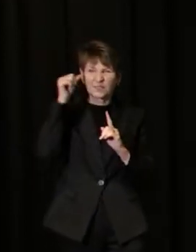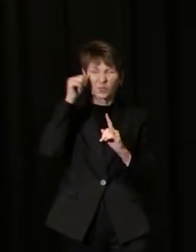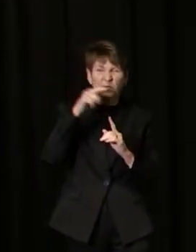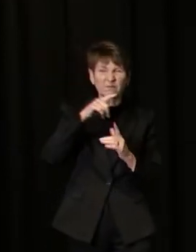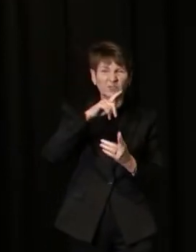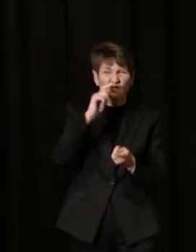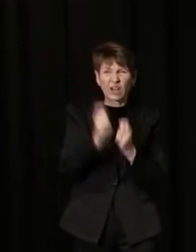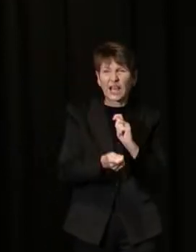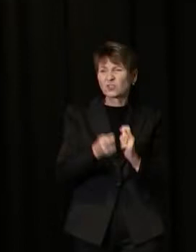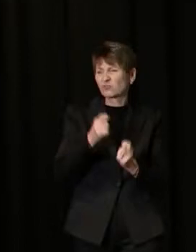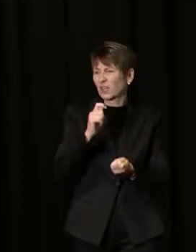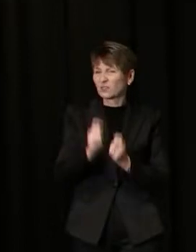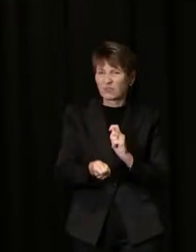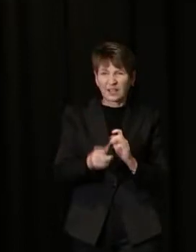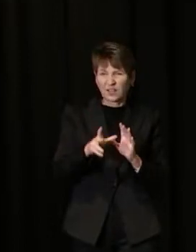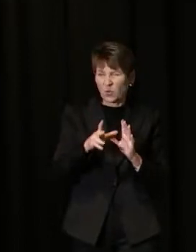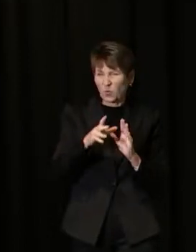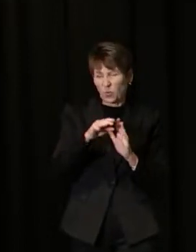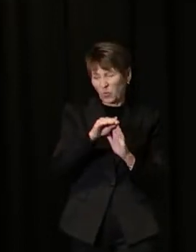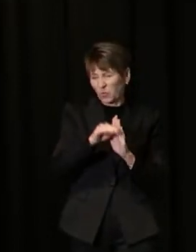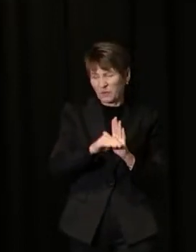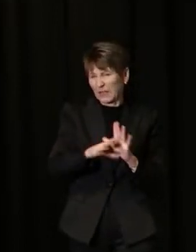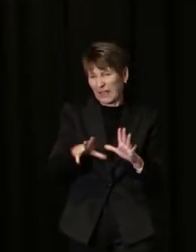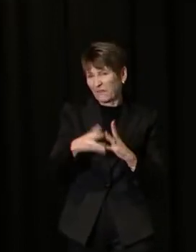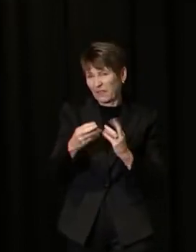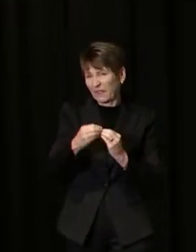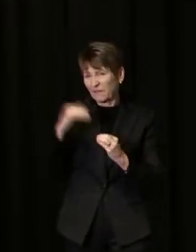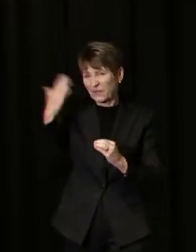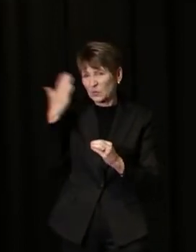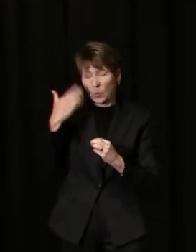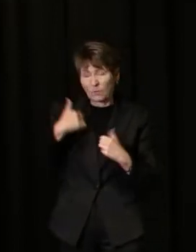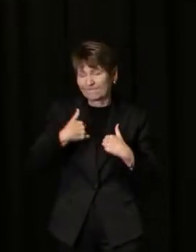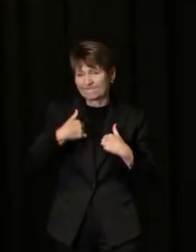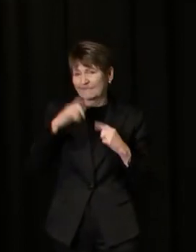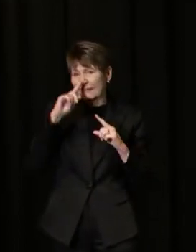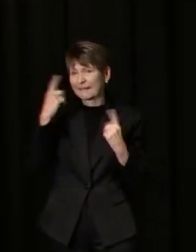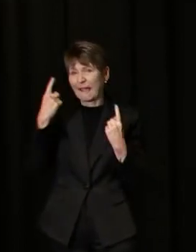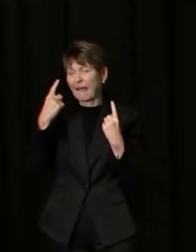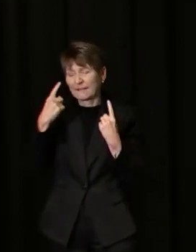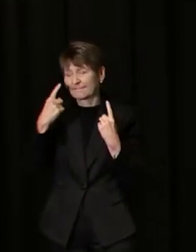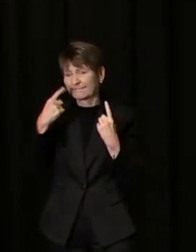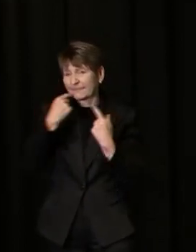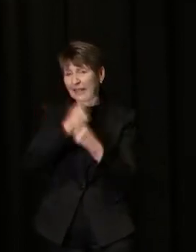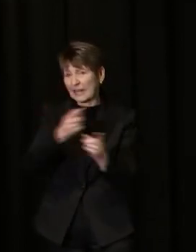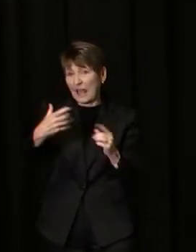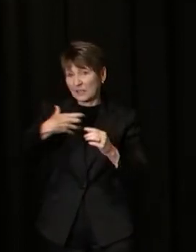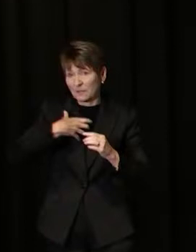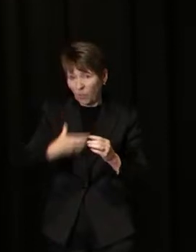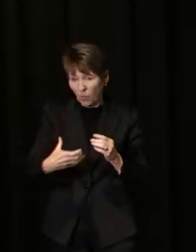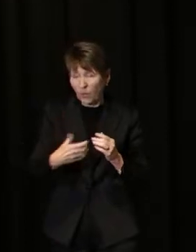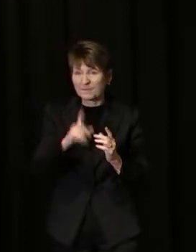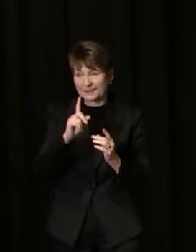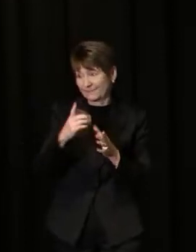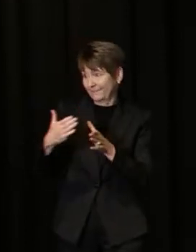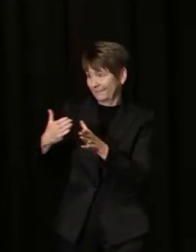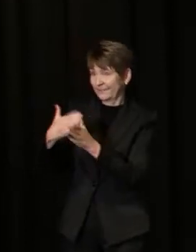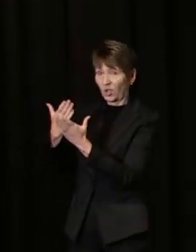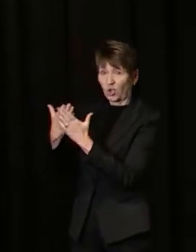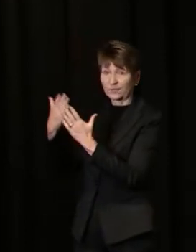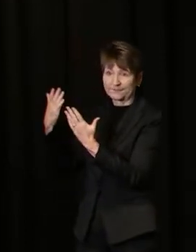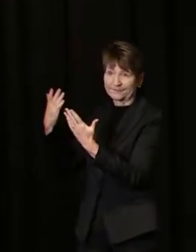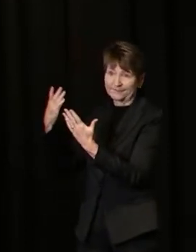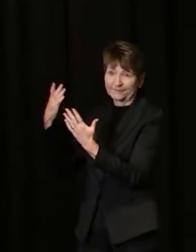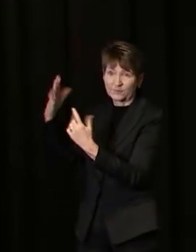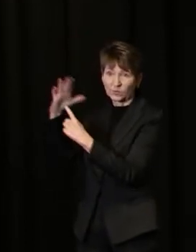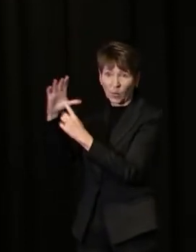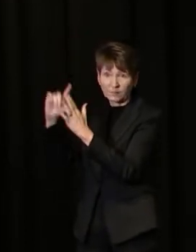other arrangements. We don't have anything to announce today, but certainly if the public health advice and the research